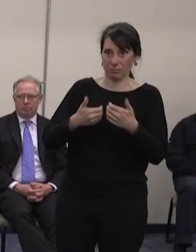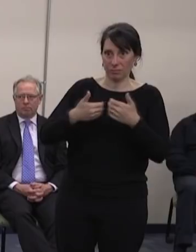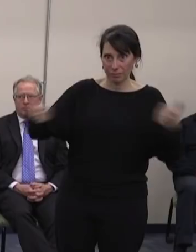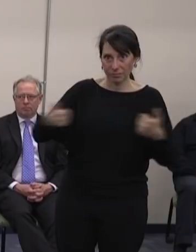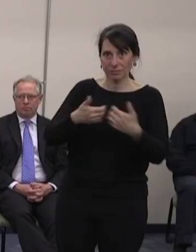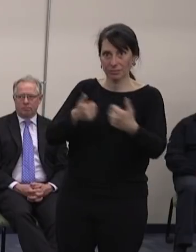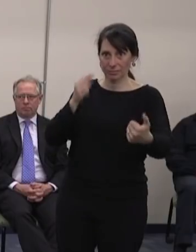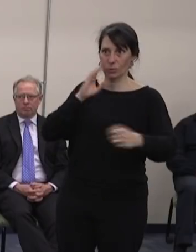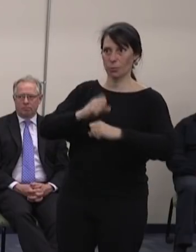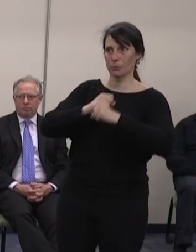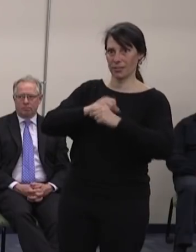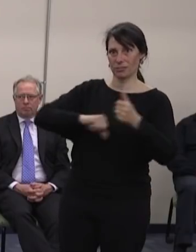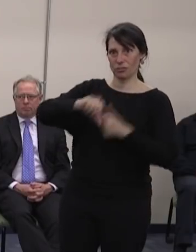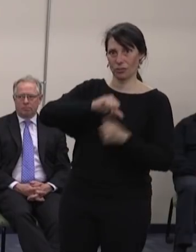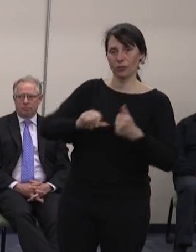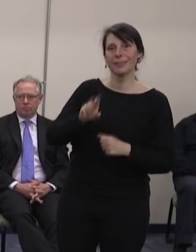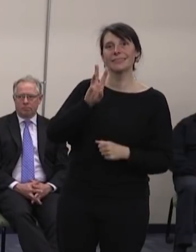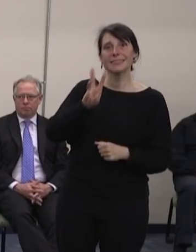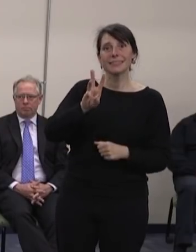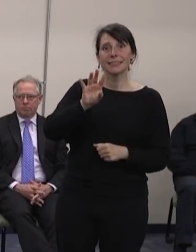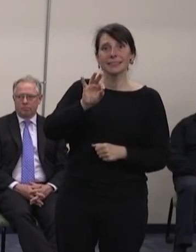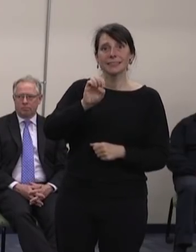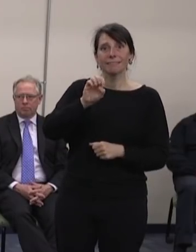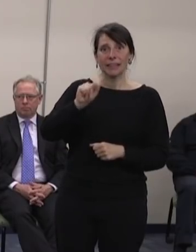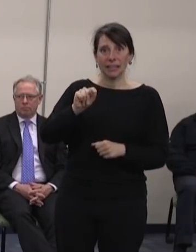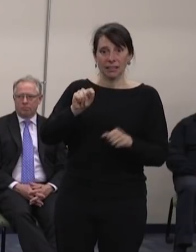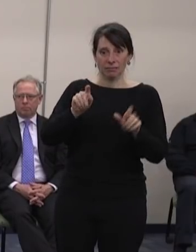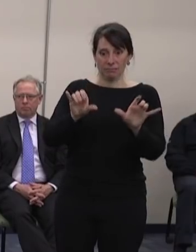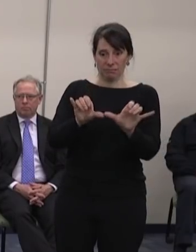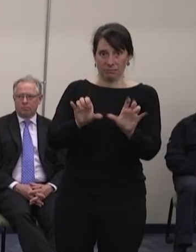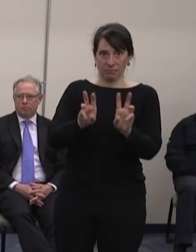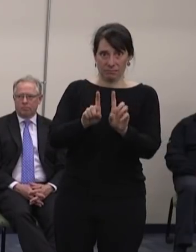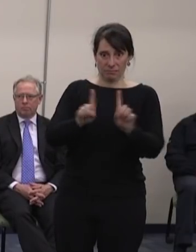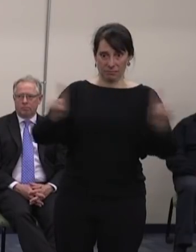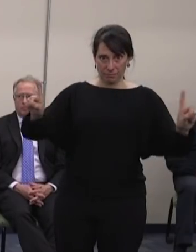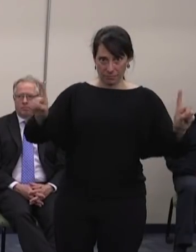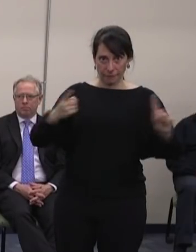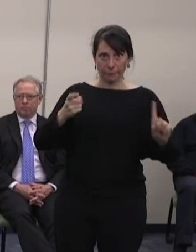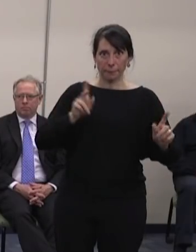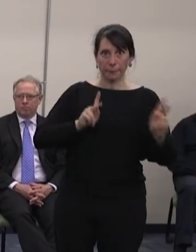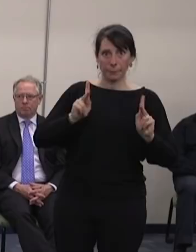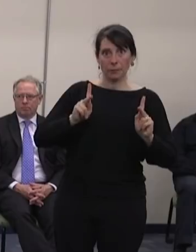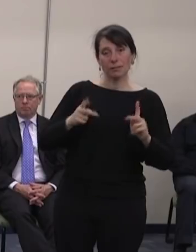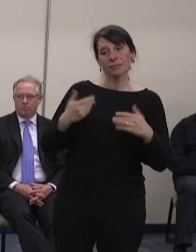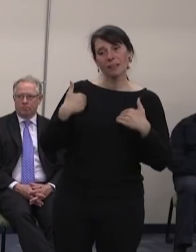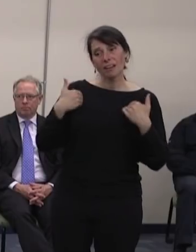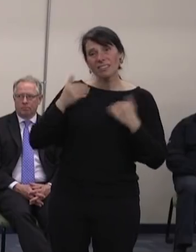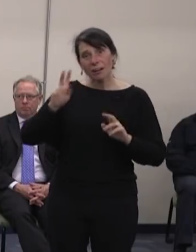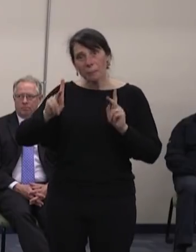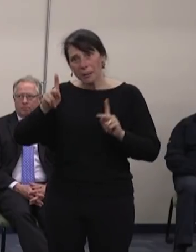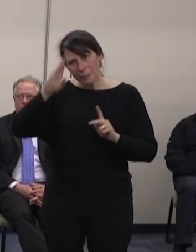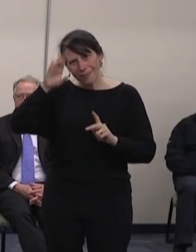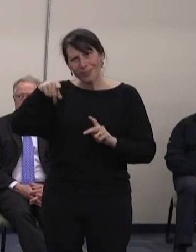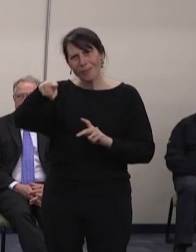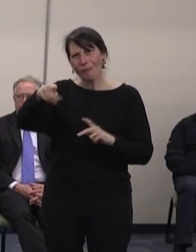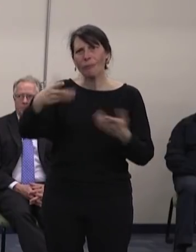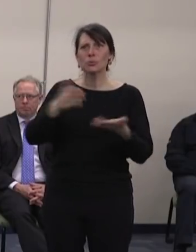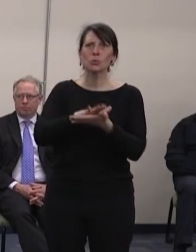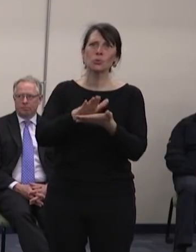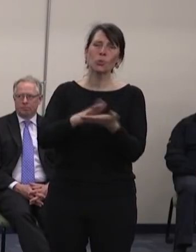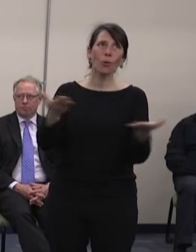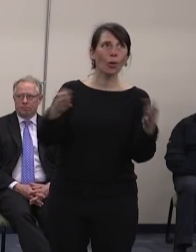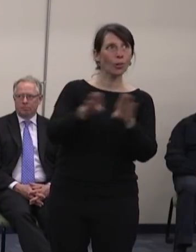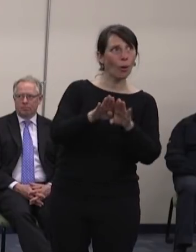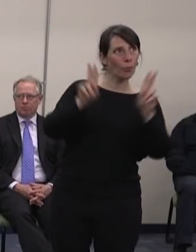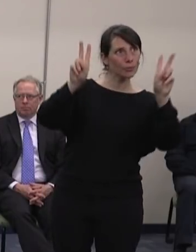Stay 6 feet away from other people. And young adults, I get it, you're out of school, or